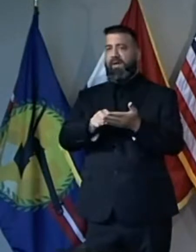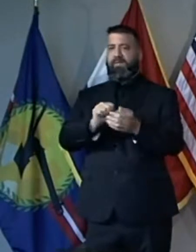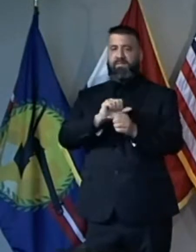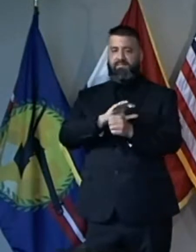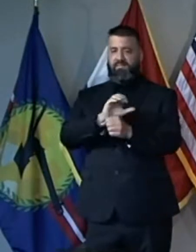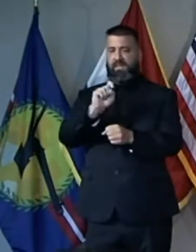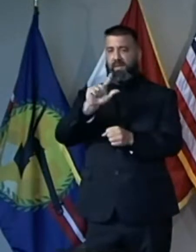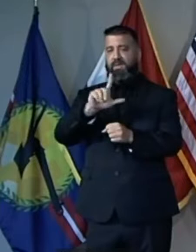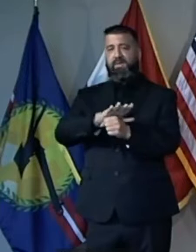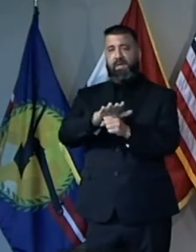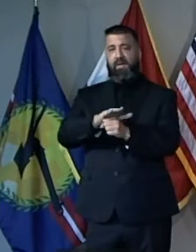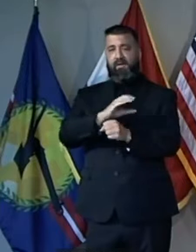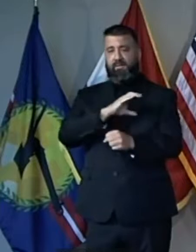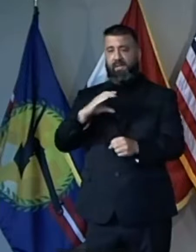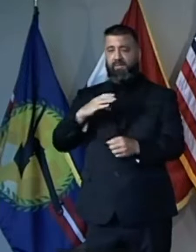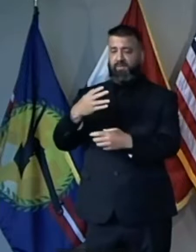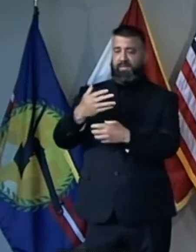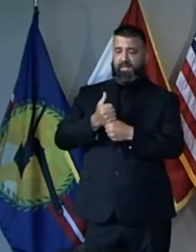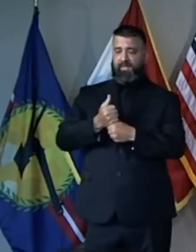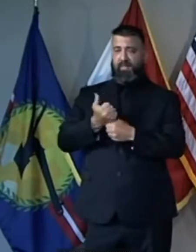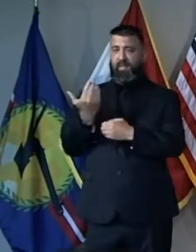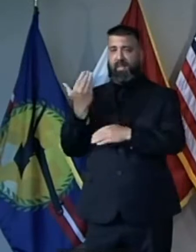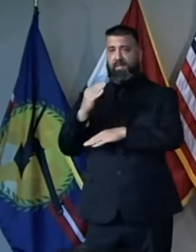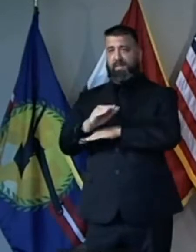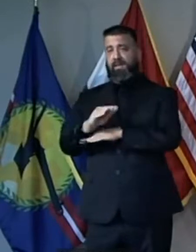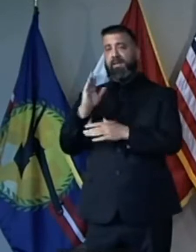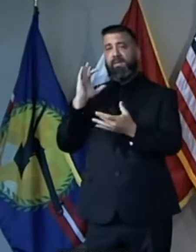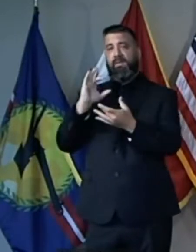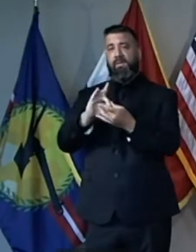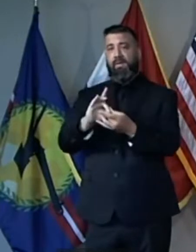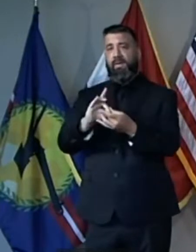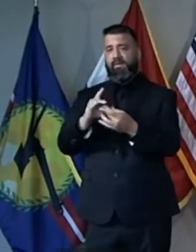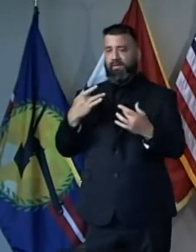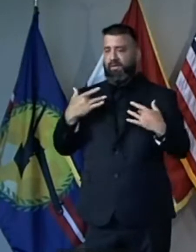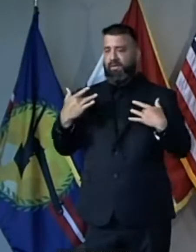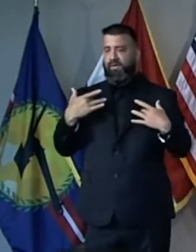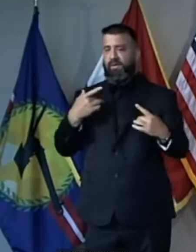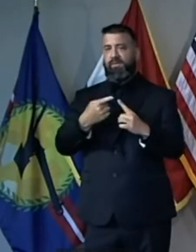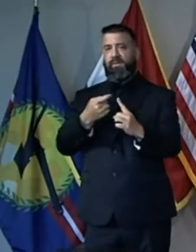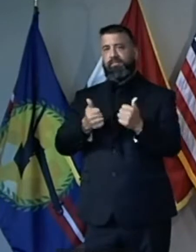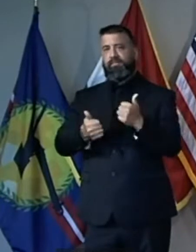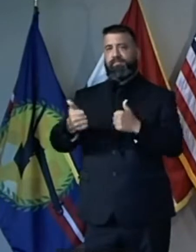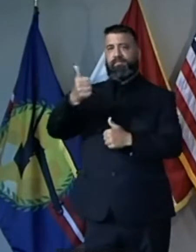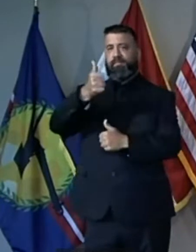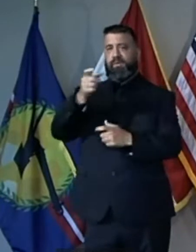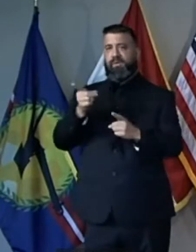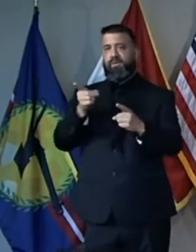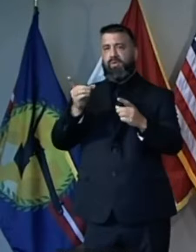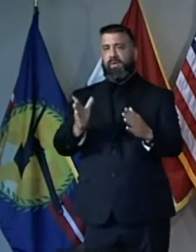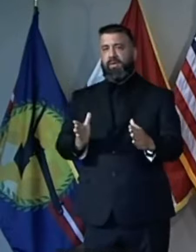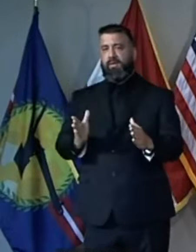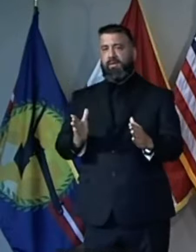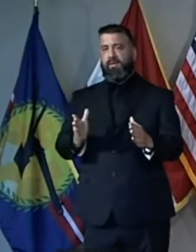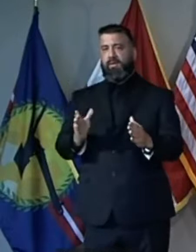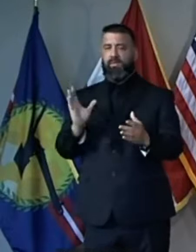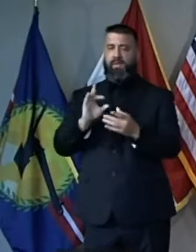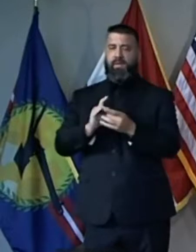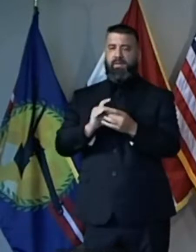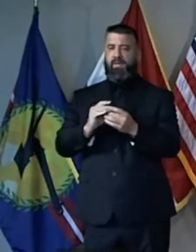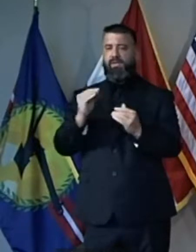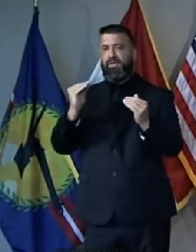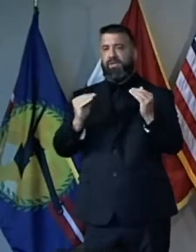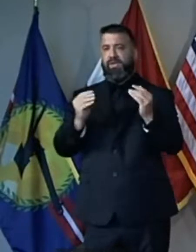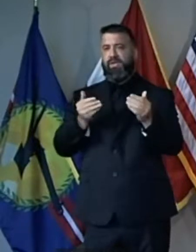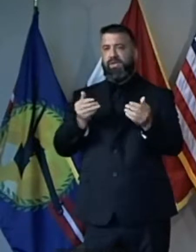received last night regarding the concerns of the Director of Justice Services. And